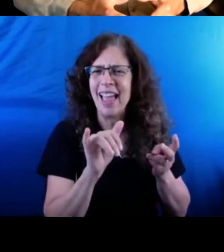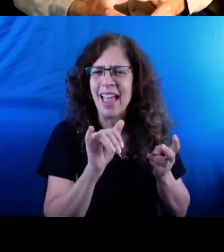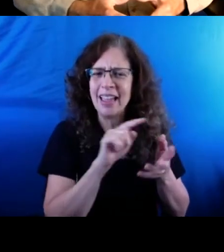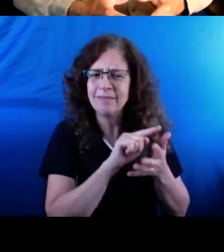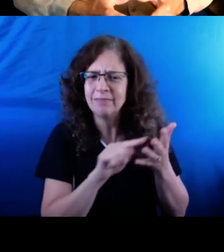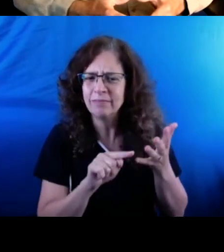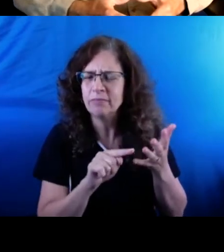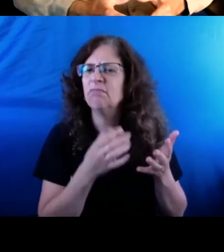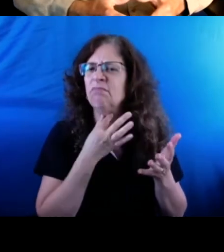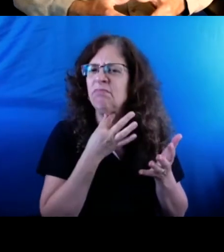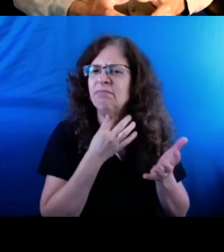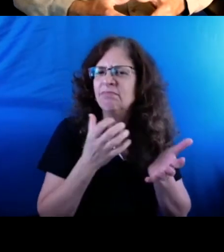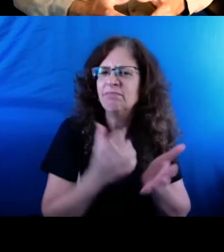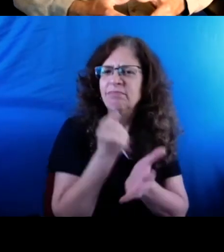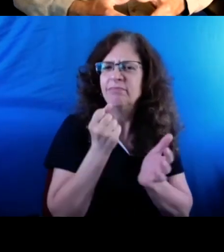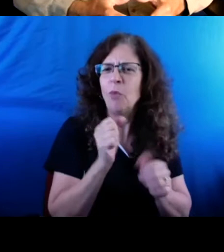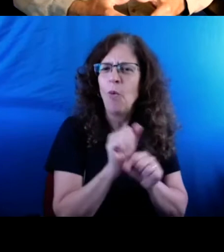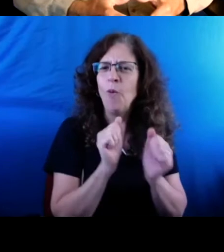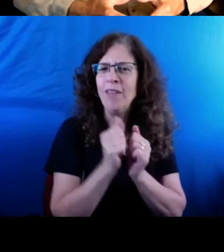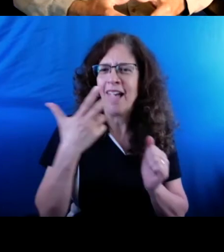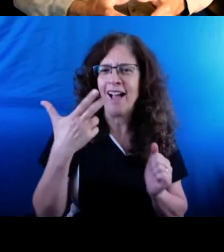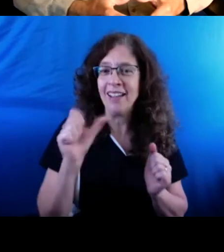Thinking again, visiting that information,